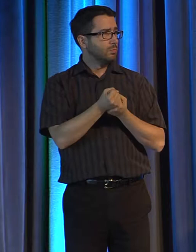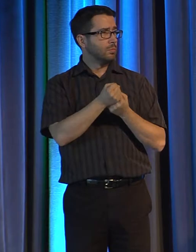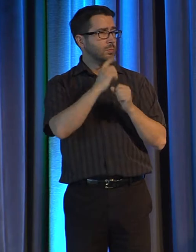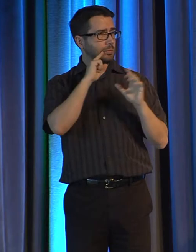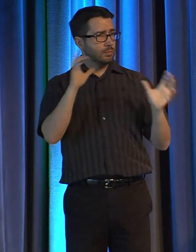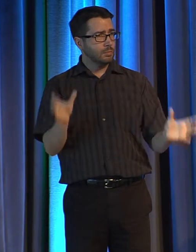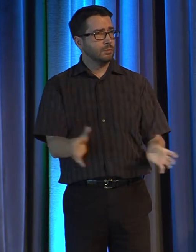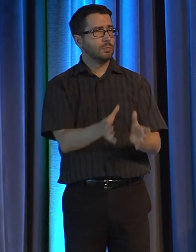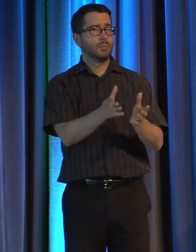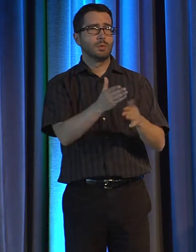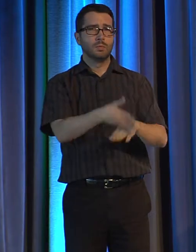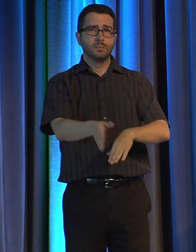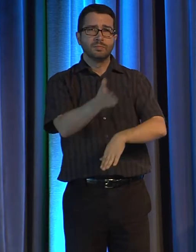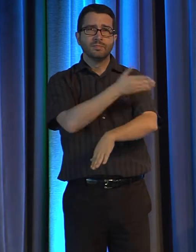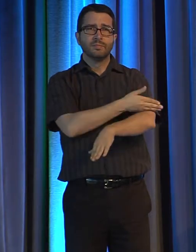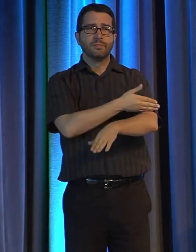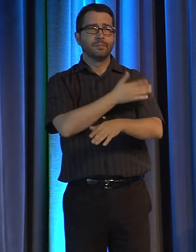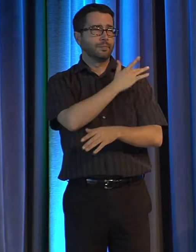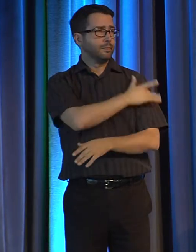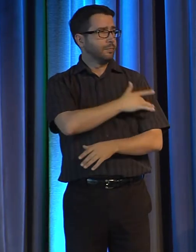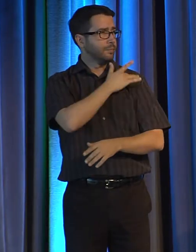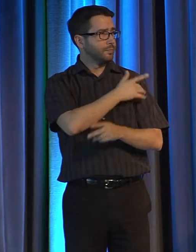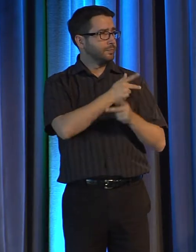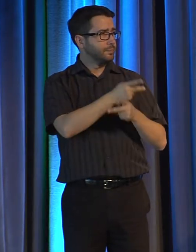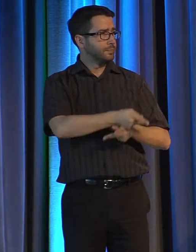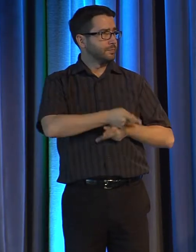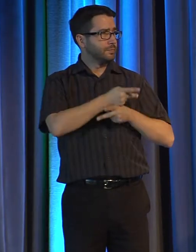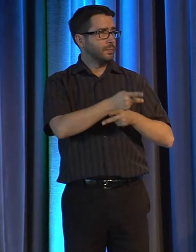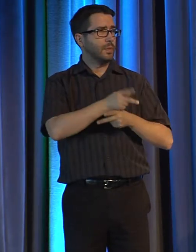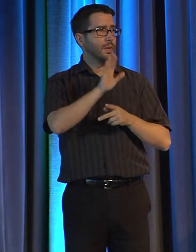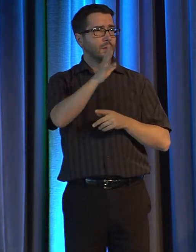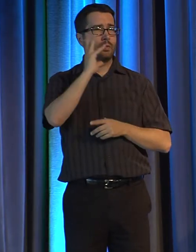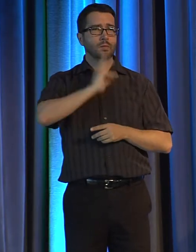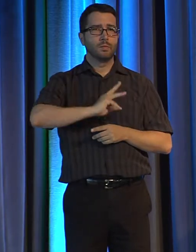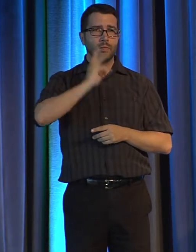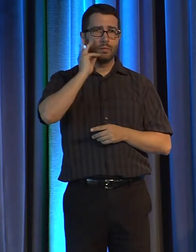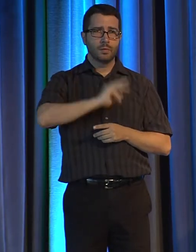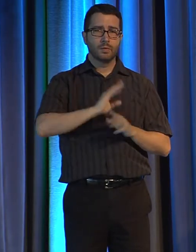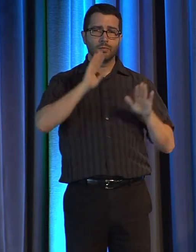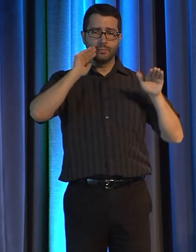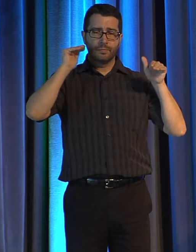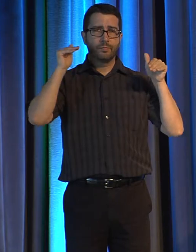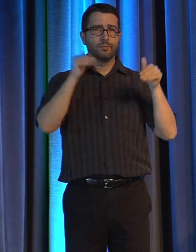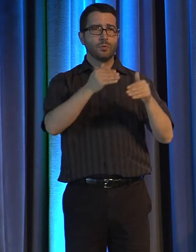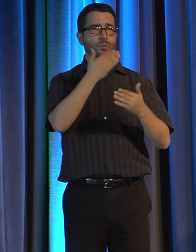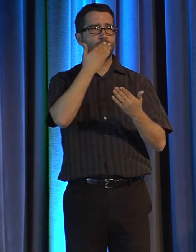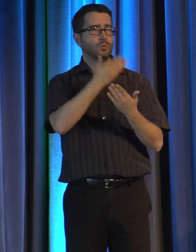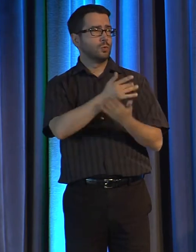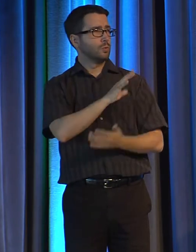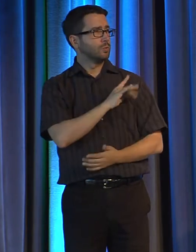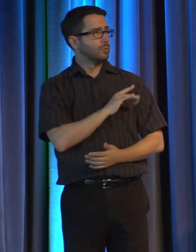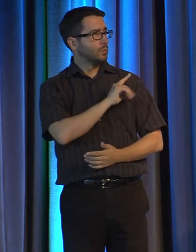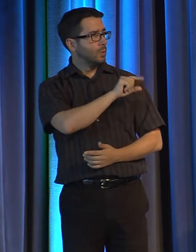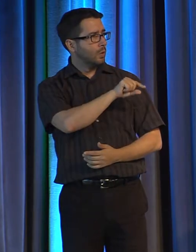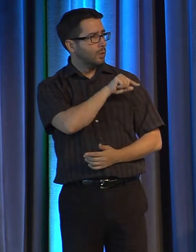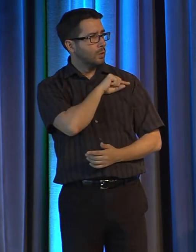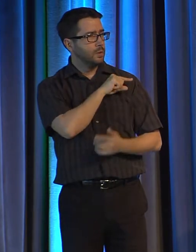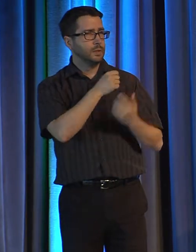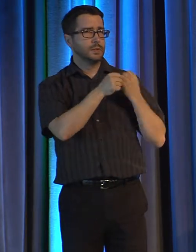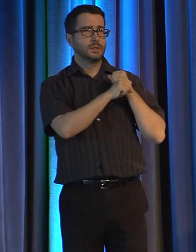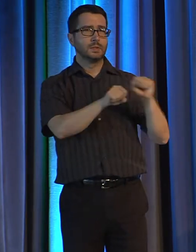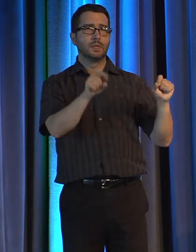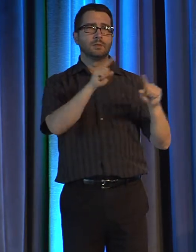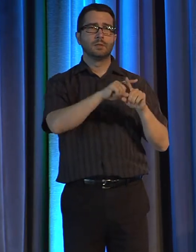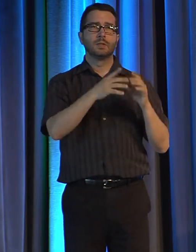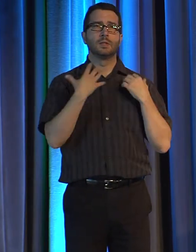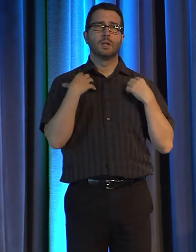really improve patient care, to improve the patient experience, to be very focused on quality and safety and health outcomes